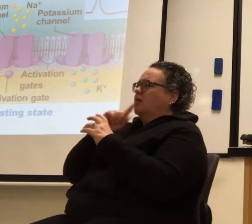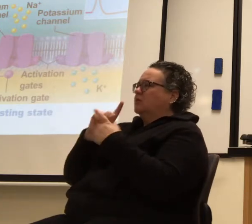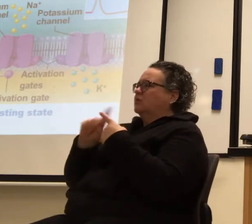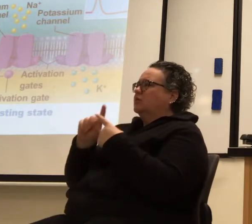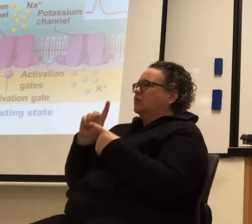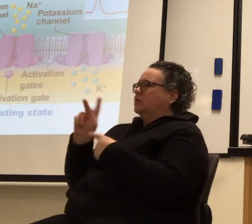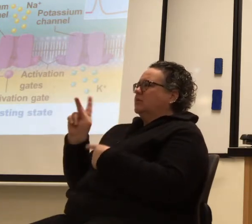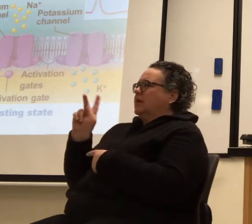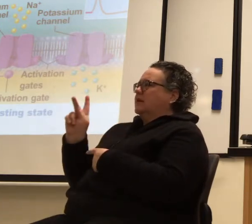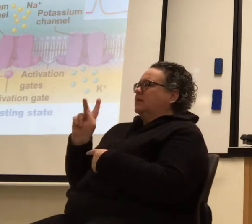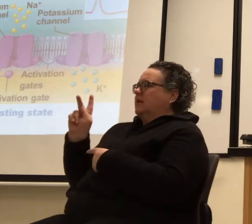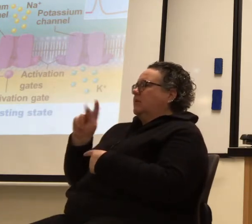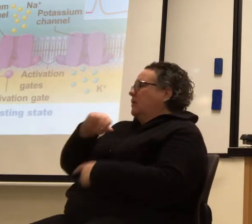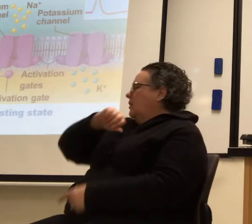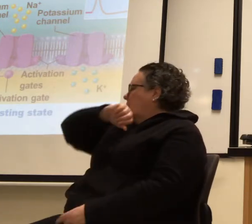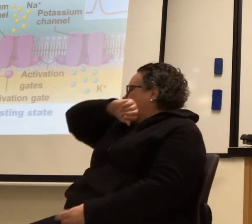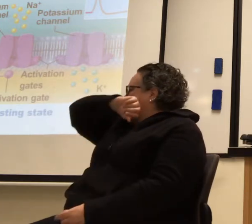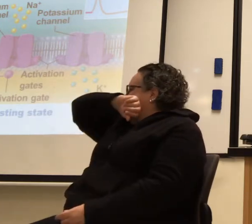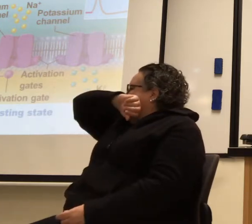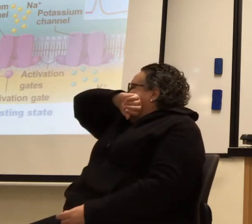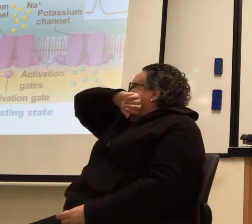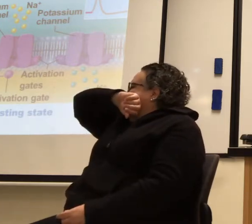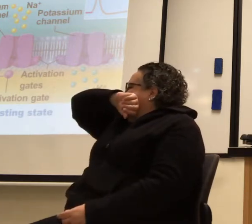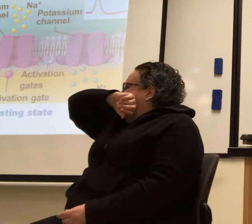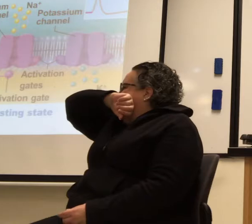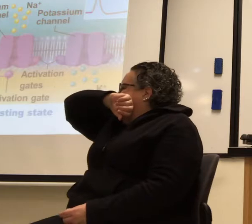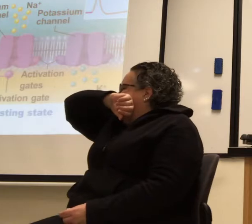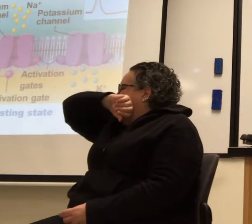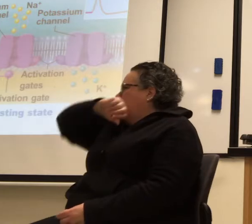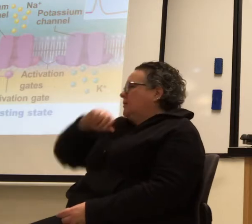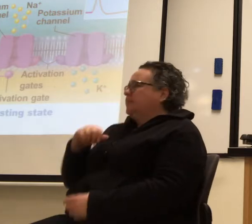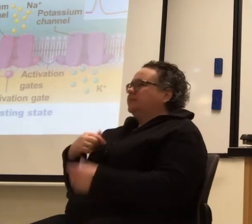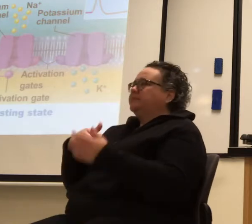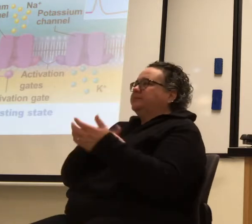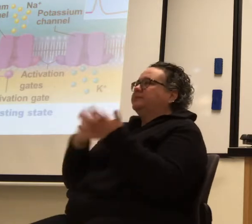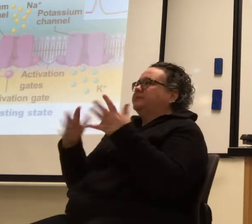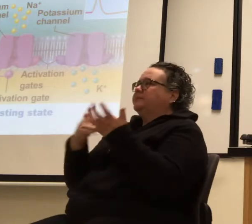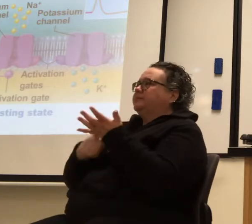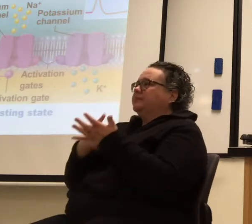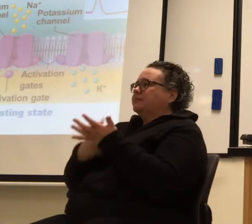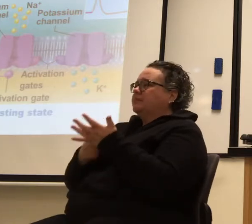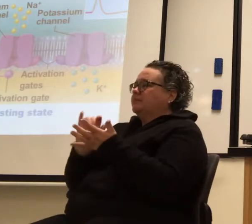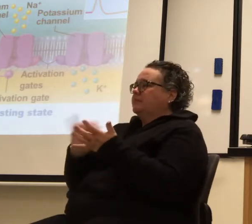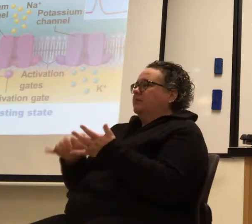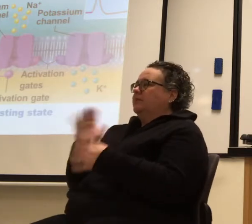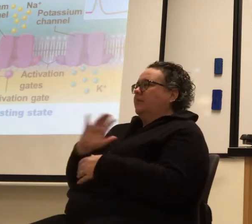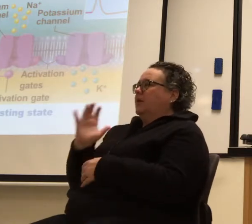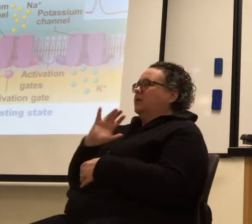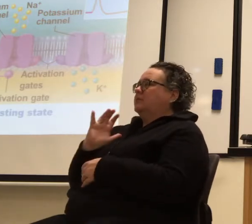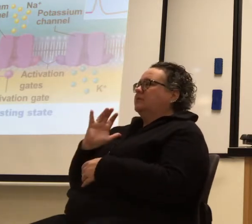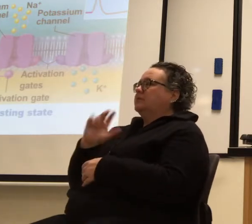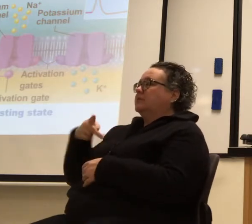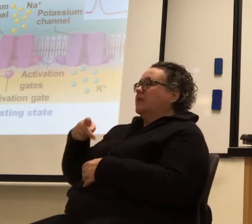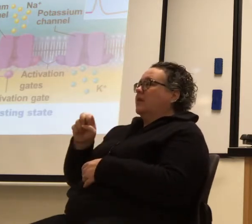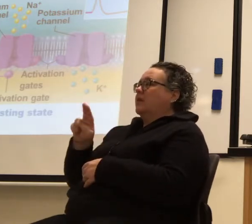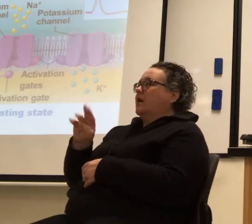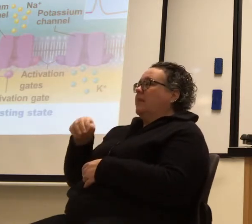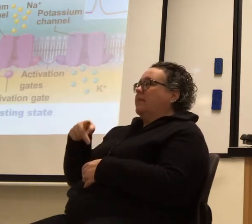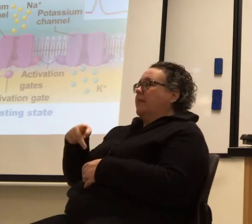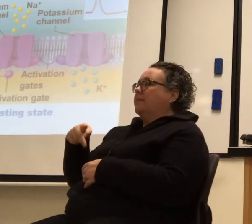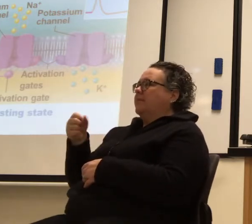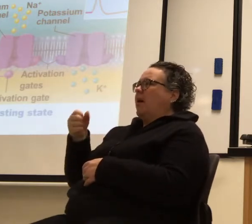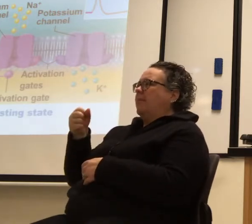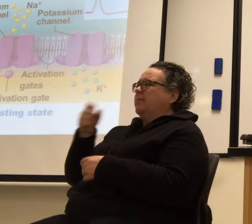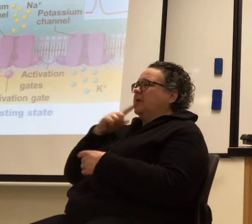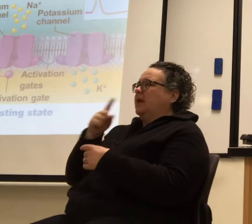potassium leach channels. And we talked about that before. About the pump, it maintains those